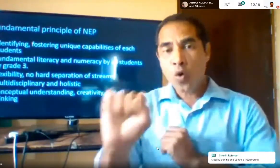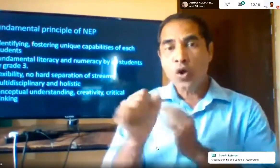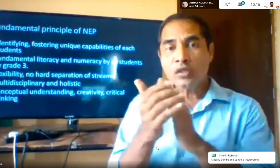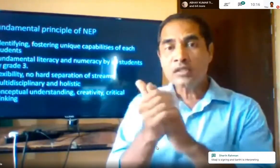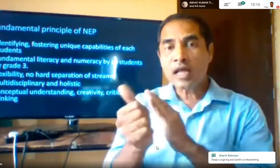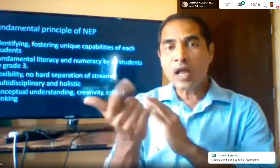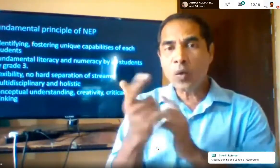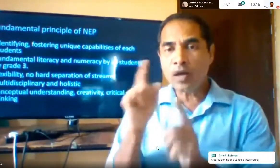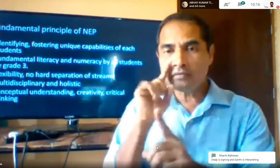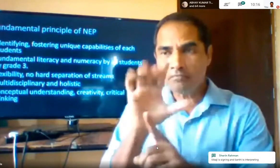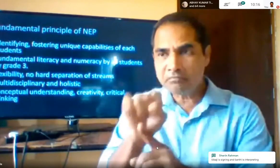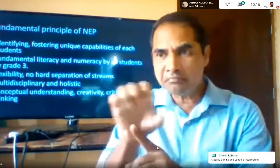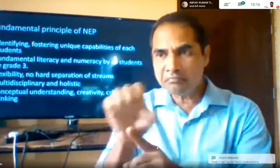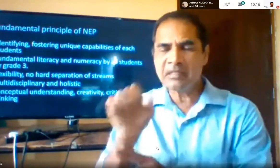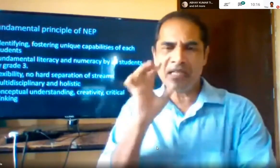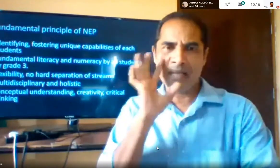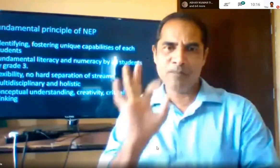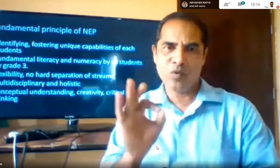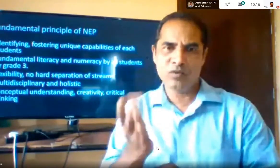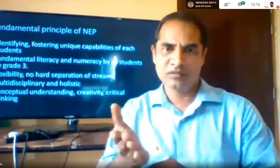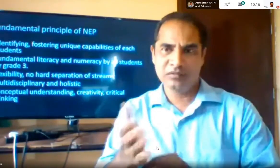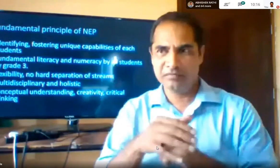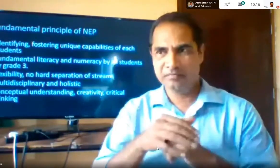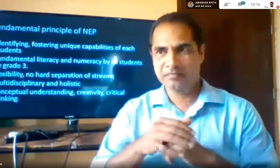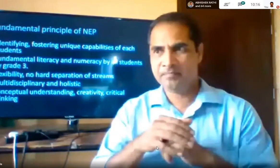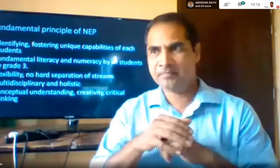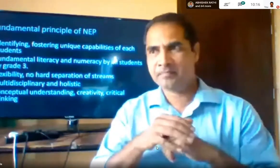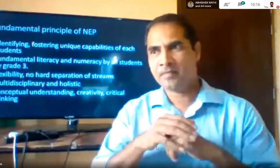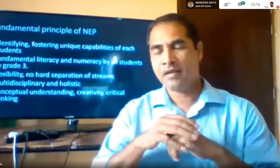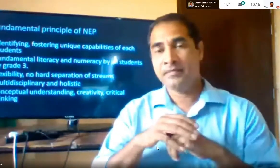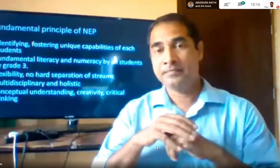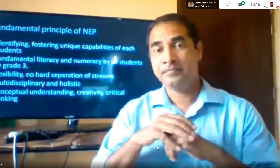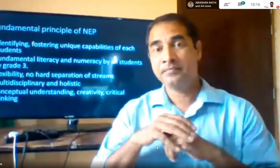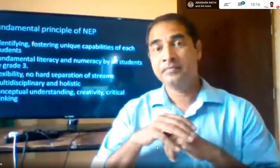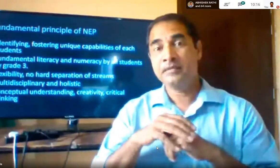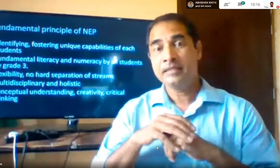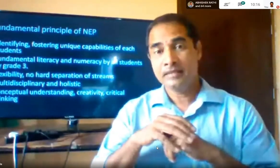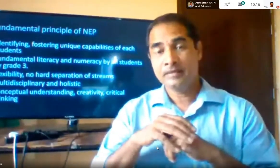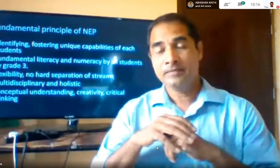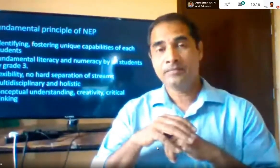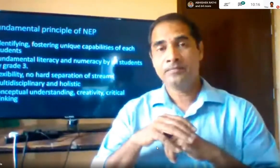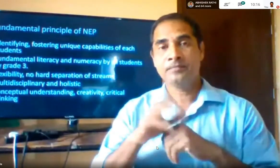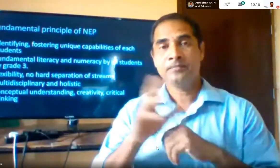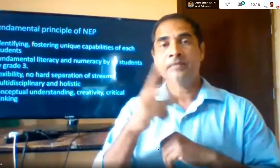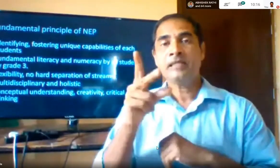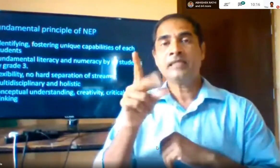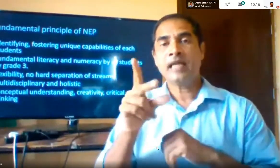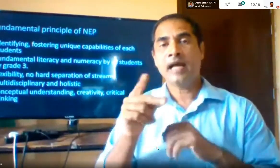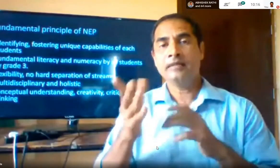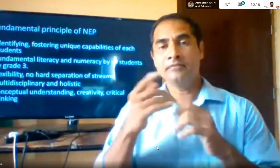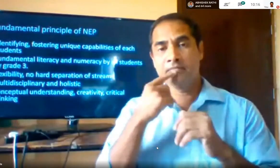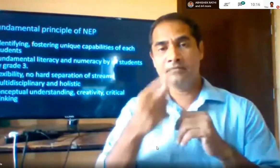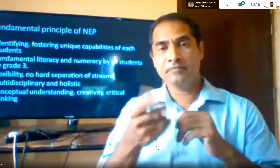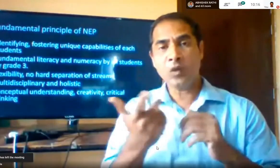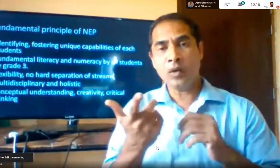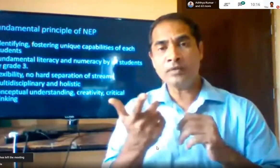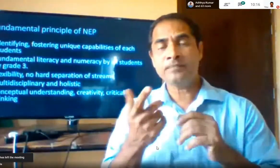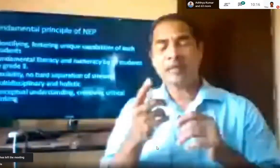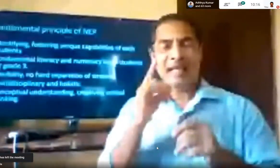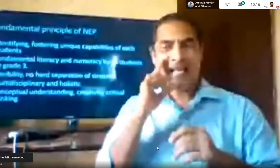We are not giving a particular syllabus to them and forcing them to learn that. We are identifying the skill, and we are focusing on